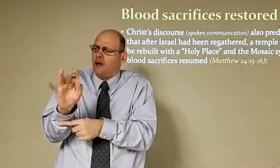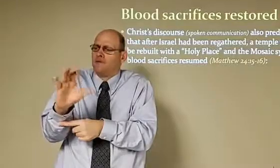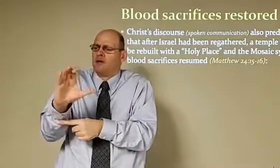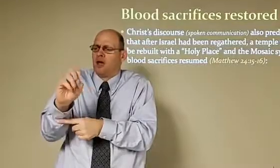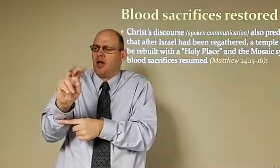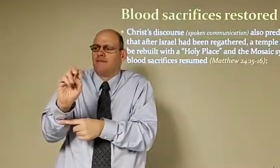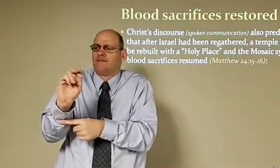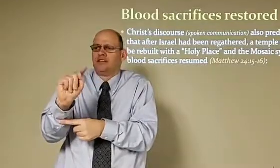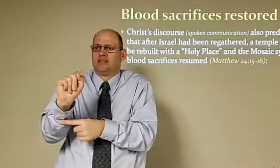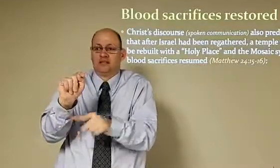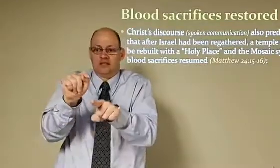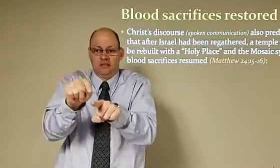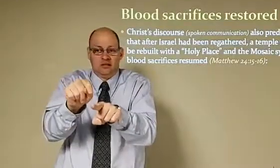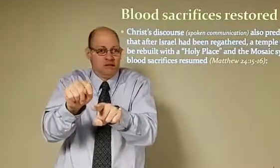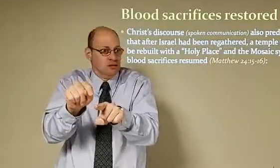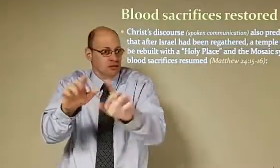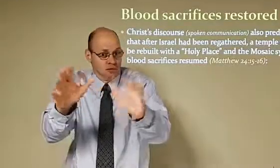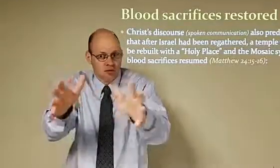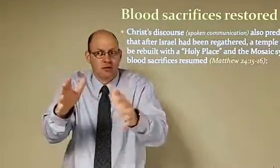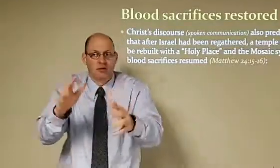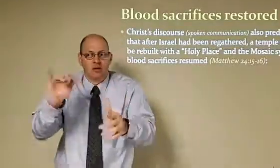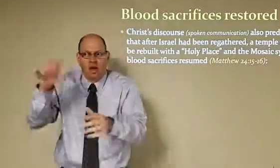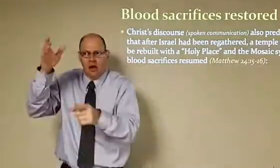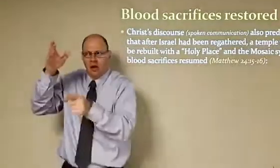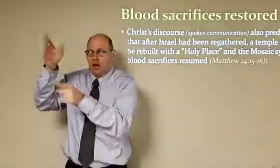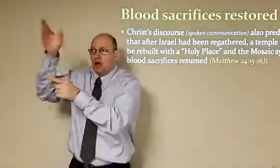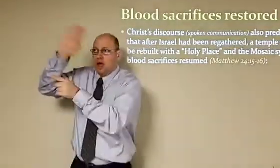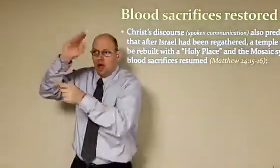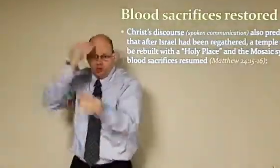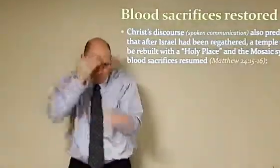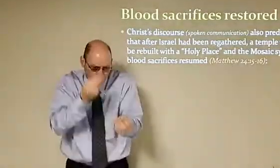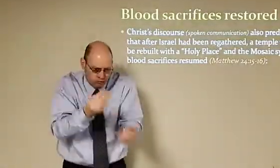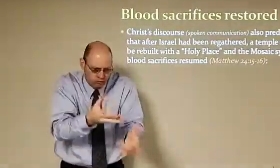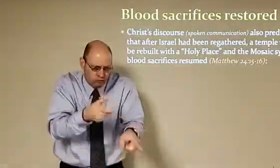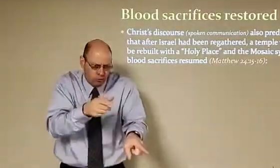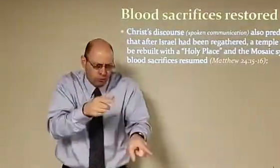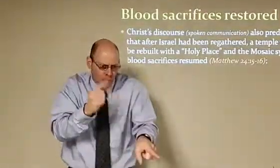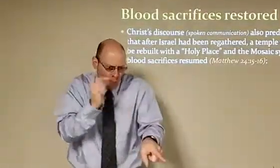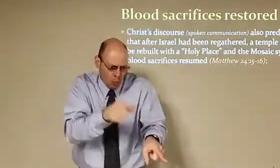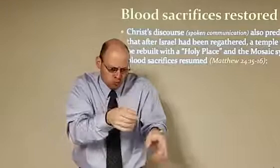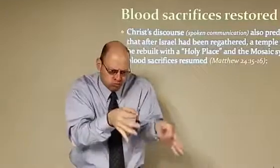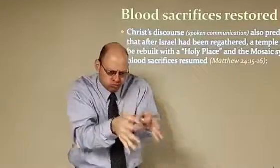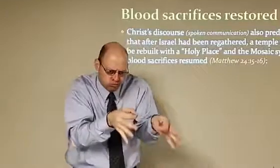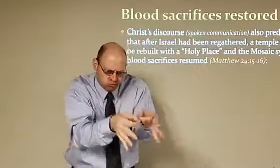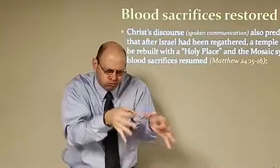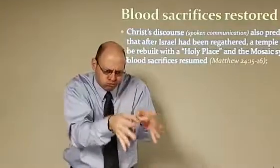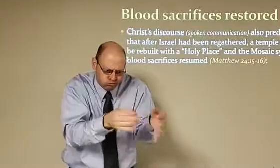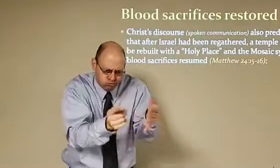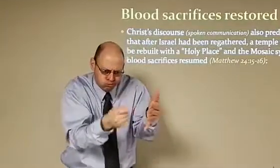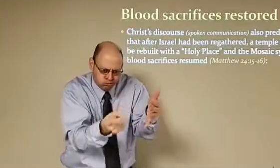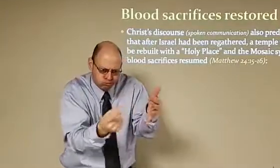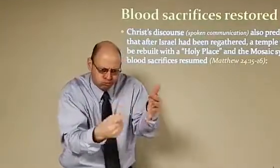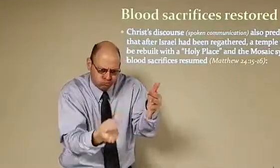the Ark of the Covenant, the purpose of that, so forth. And God commanded Moses and explained to him,